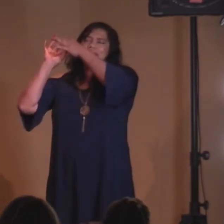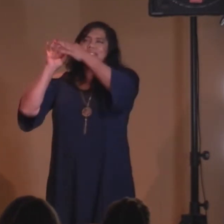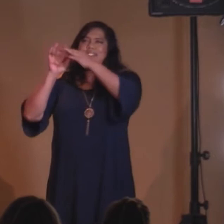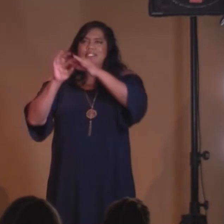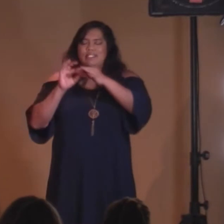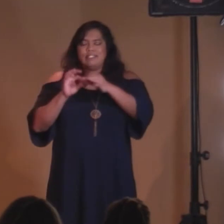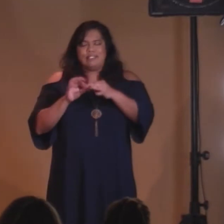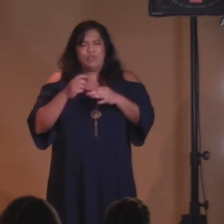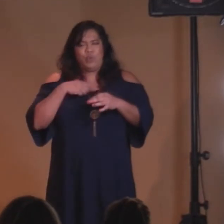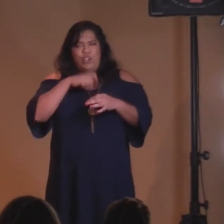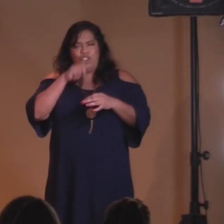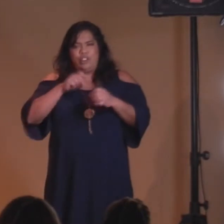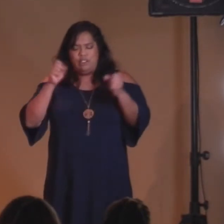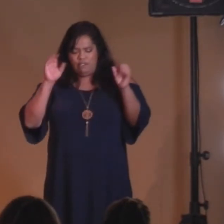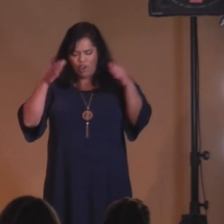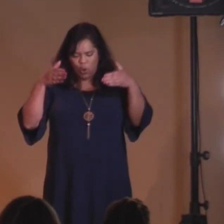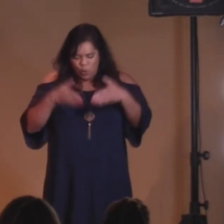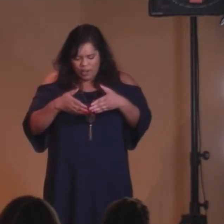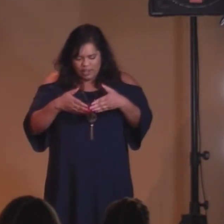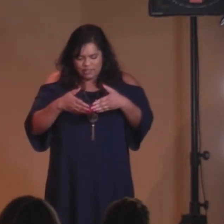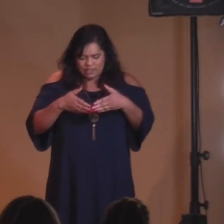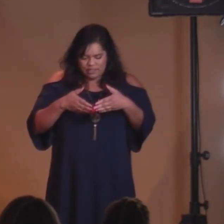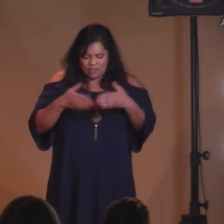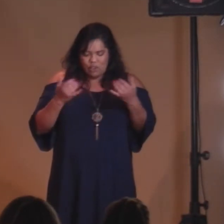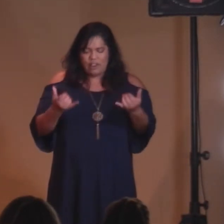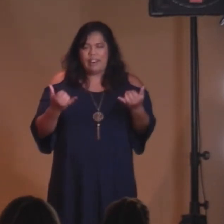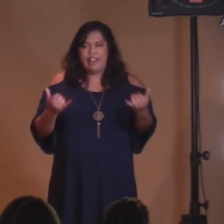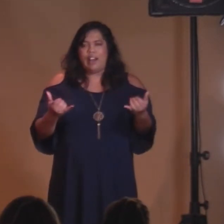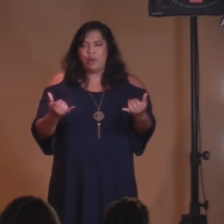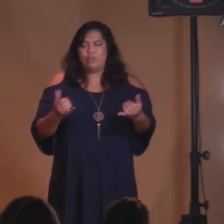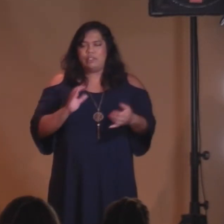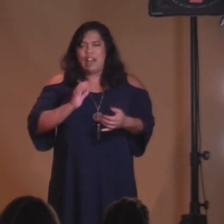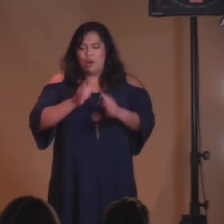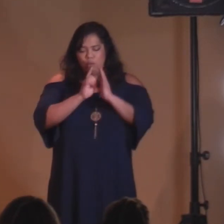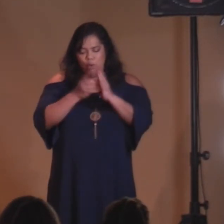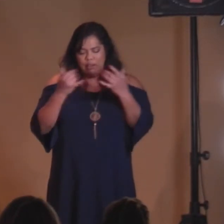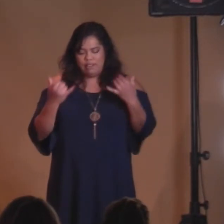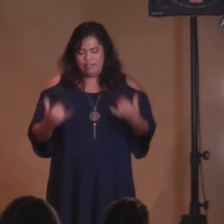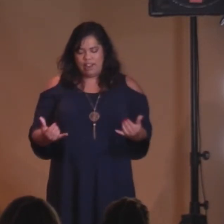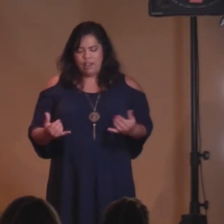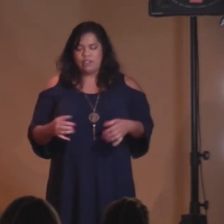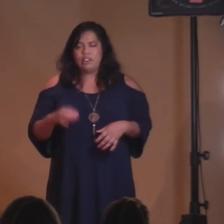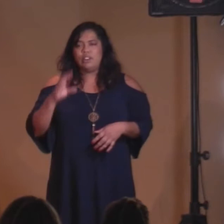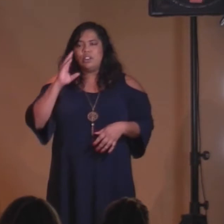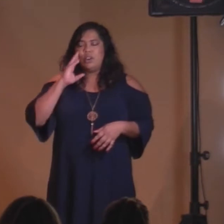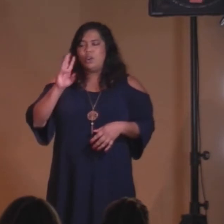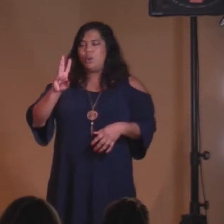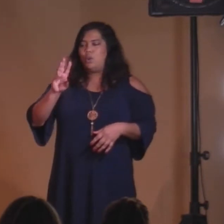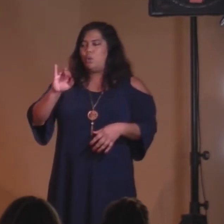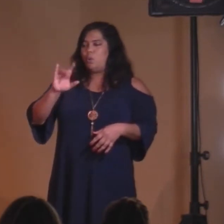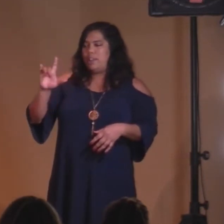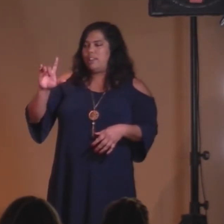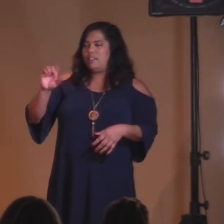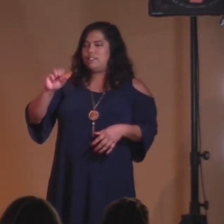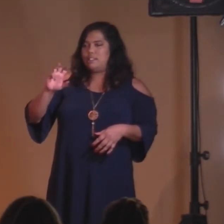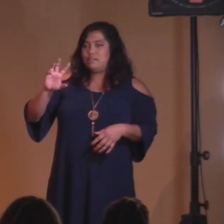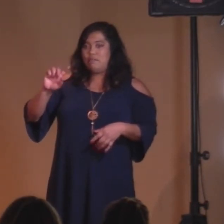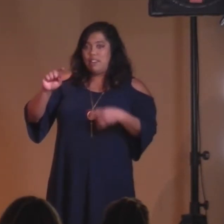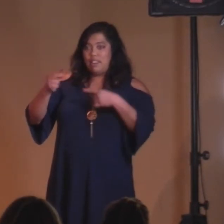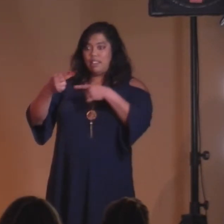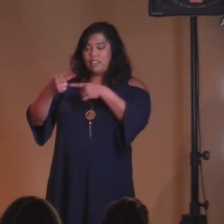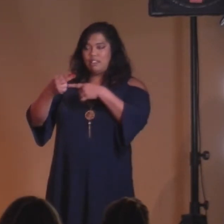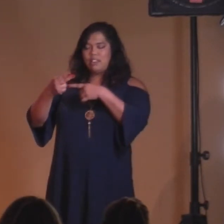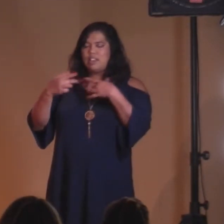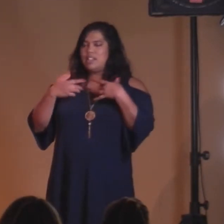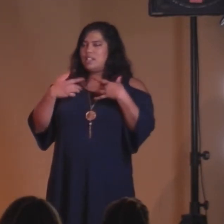So Will Smith, once again, Will Smith tells this story about, you know, how he was, his thing is to face all of his fears. And so